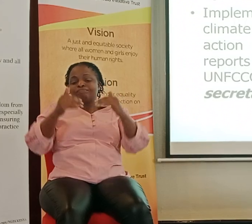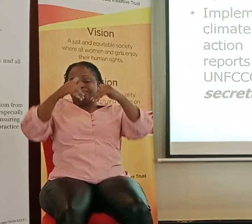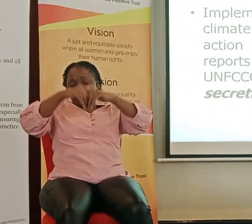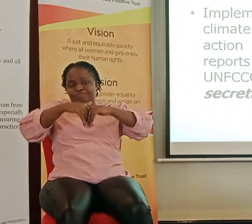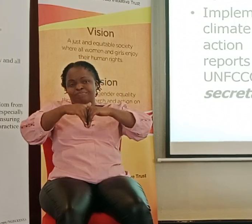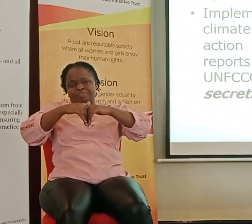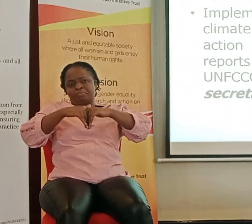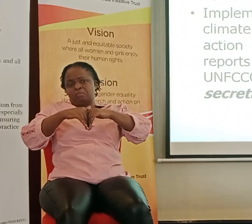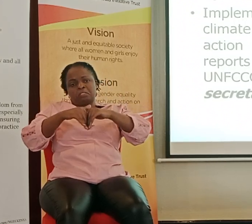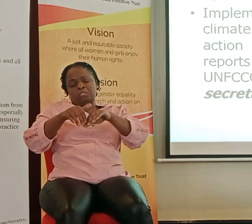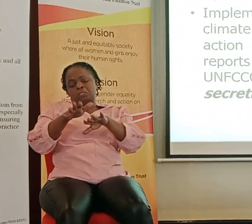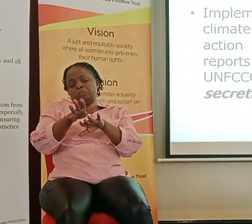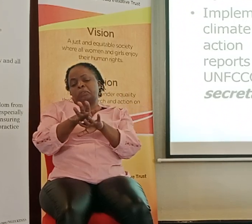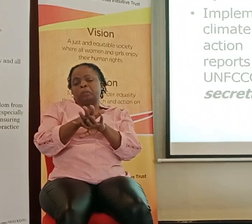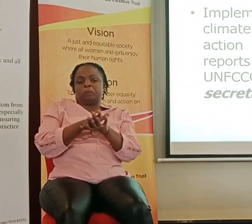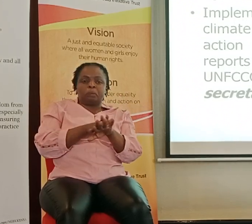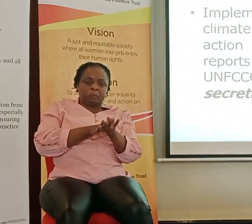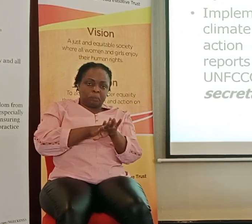Mmenisikia?